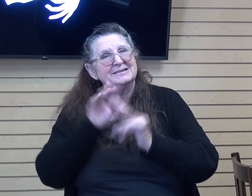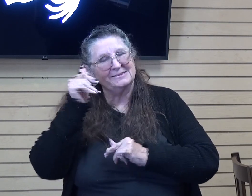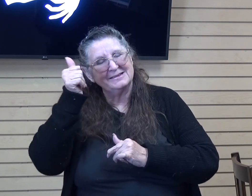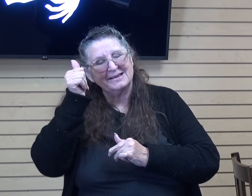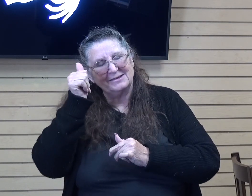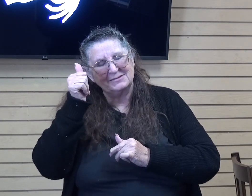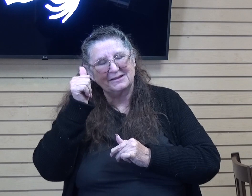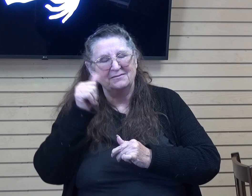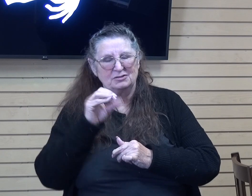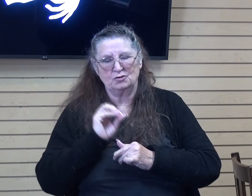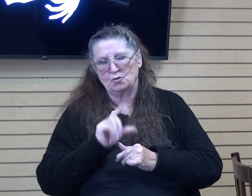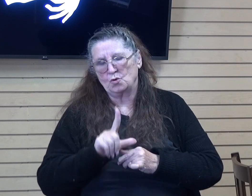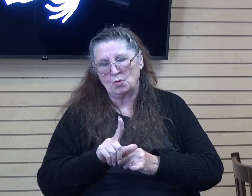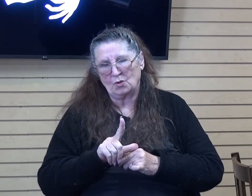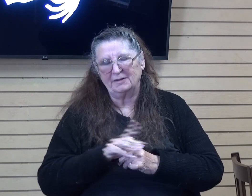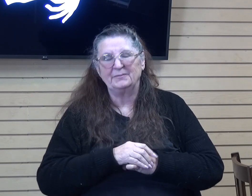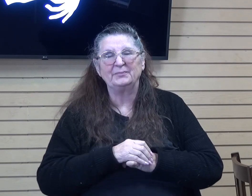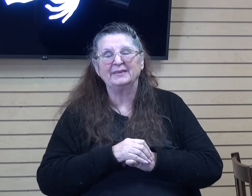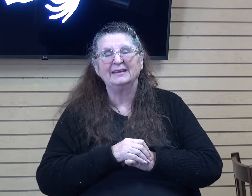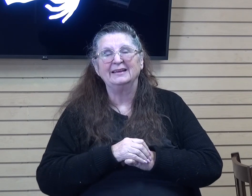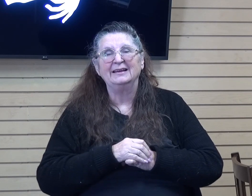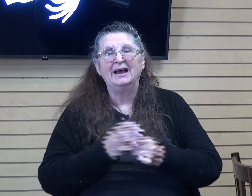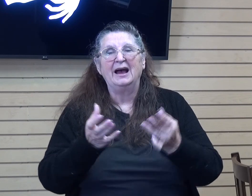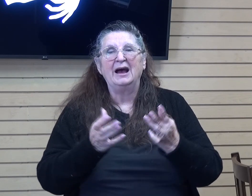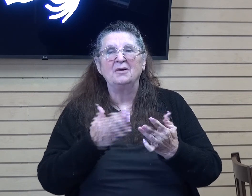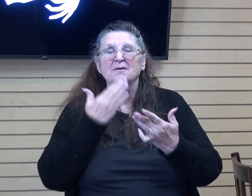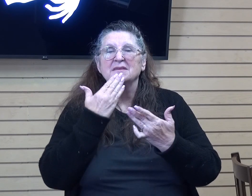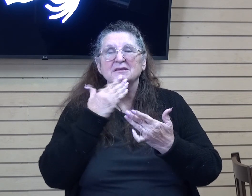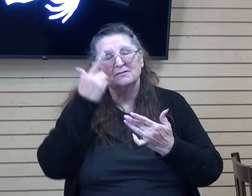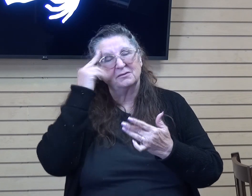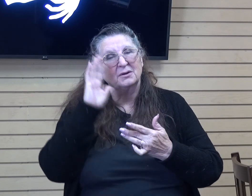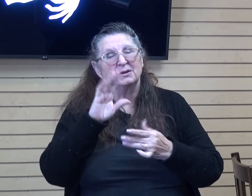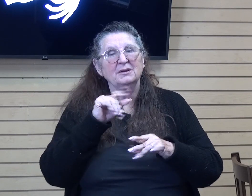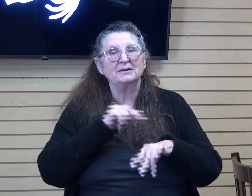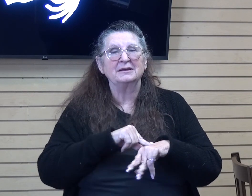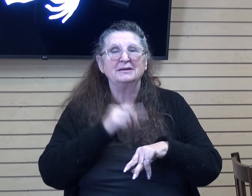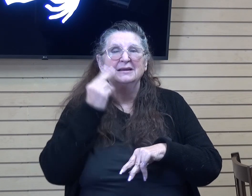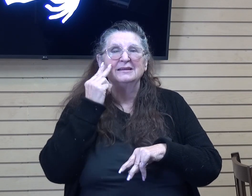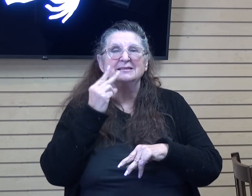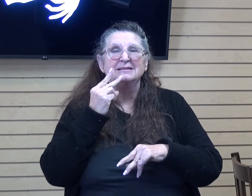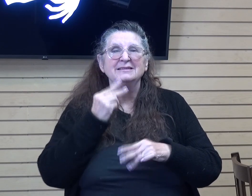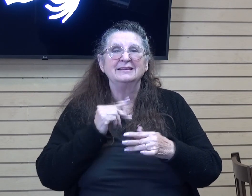So with that, I want to thank you for your time, and I'll see you guys next time. Bye.